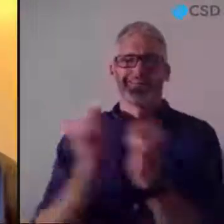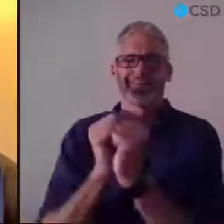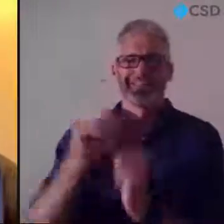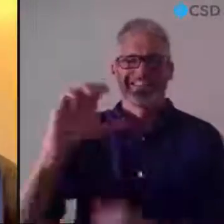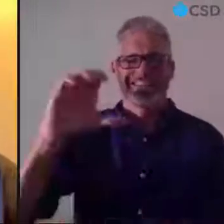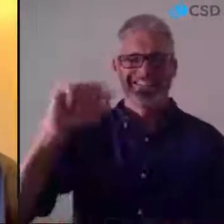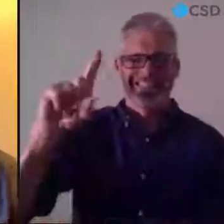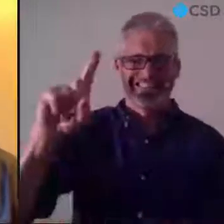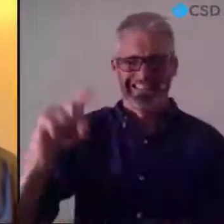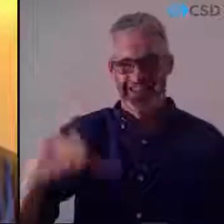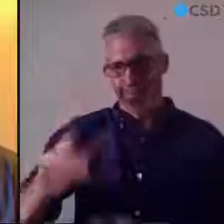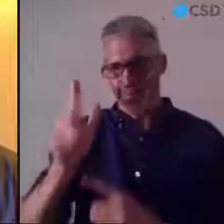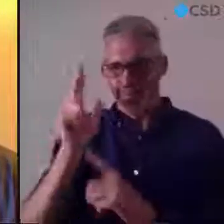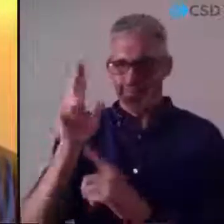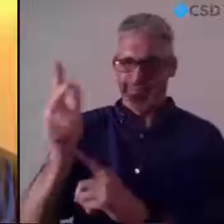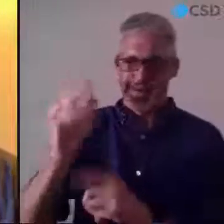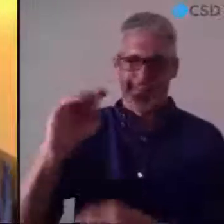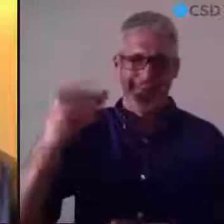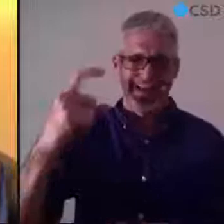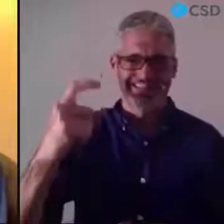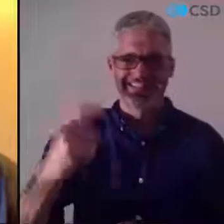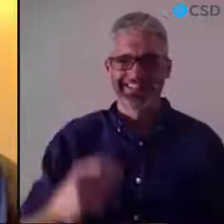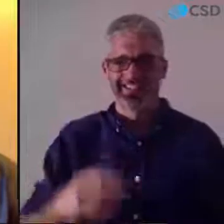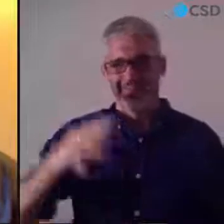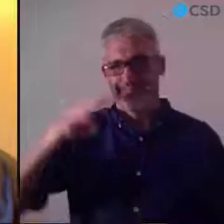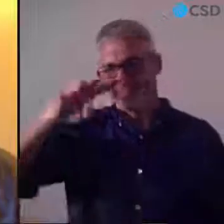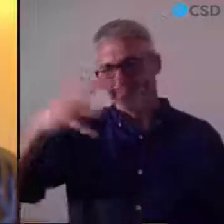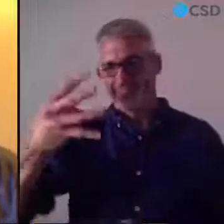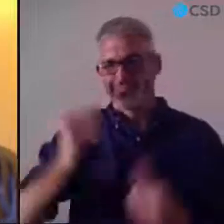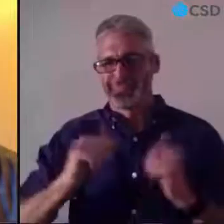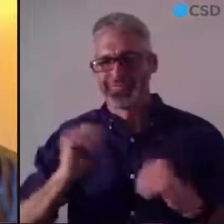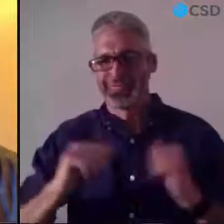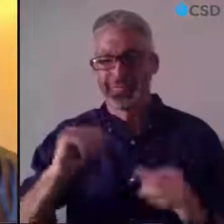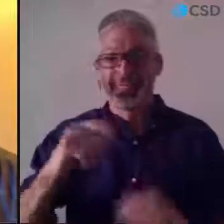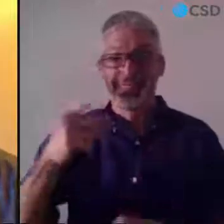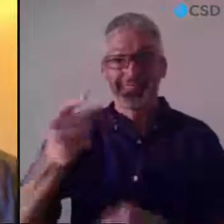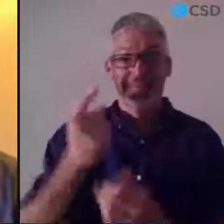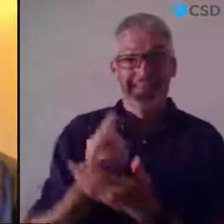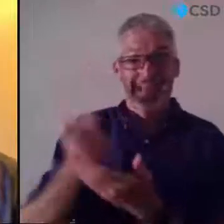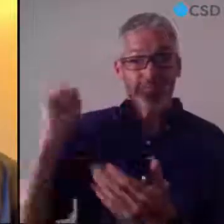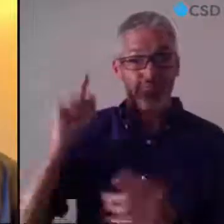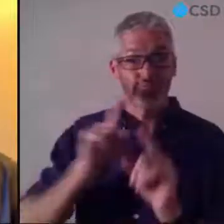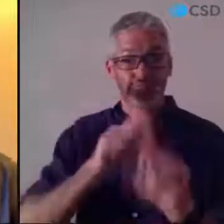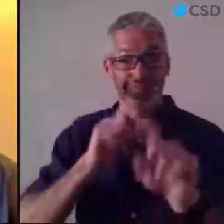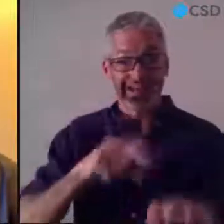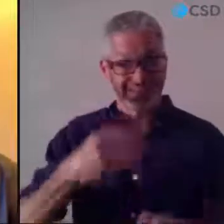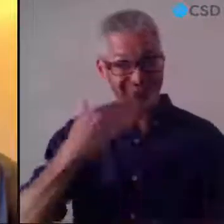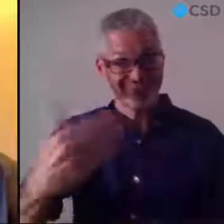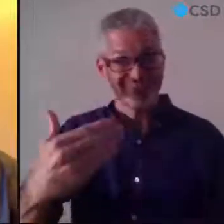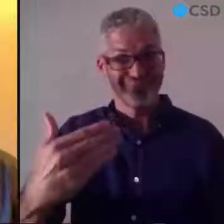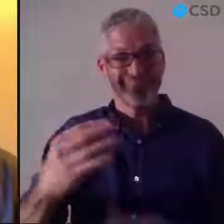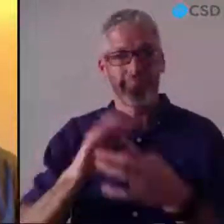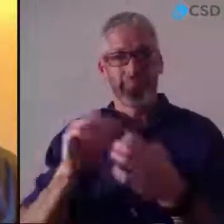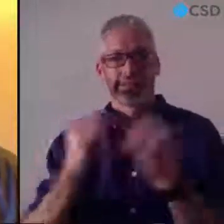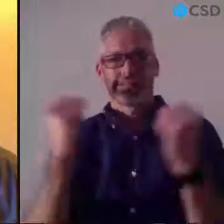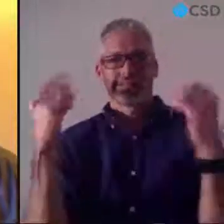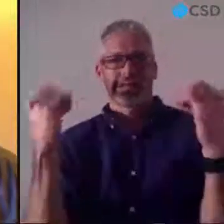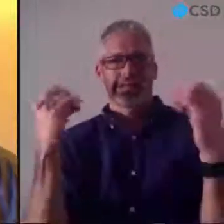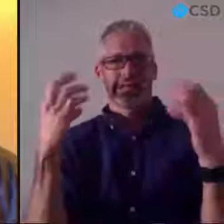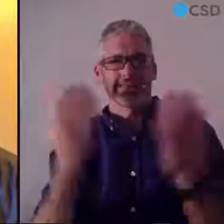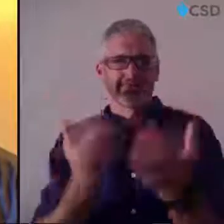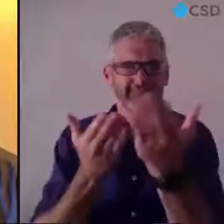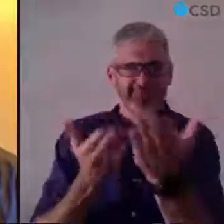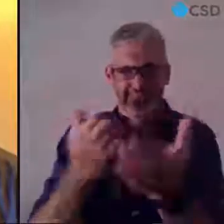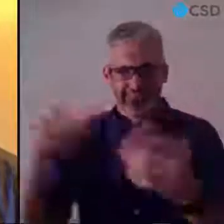Hello, I'm Ryan Commerson with CSD. This is 3 Min Max. This is our 4th edition. Last